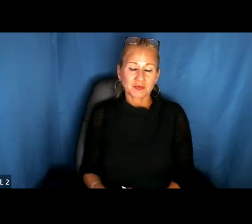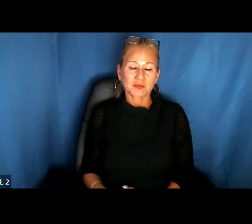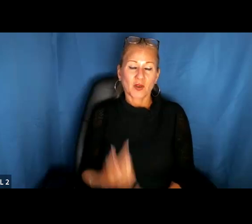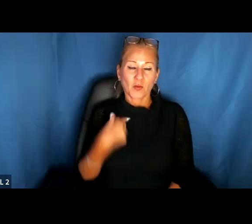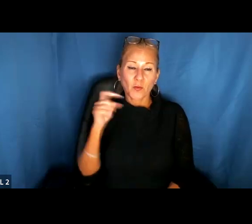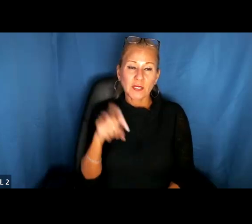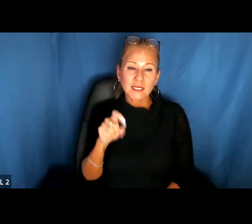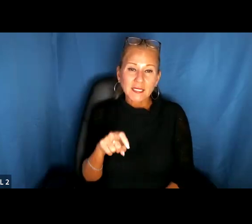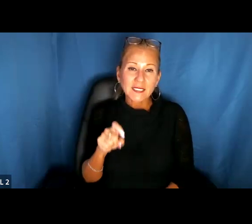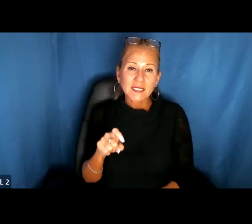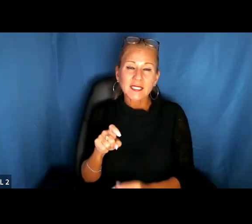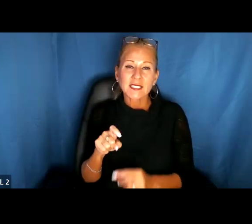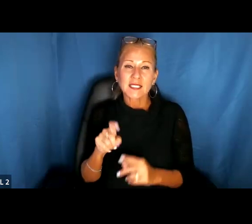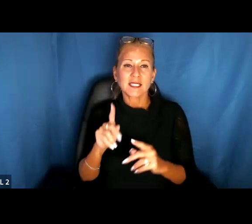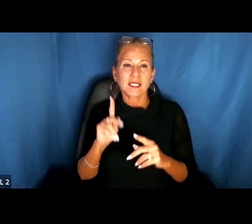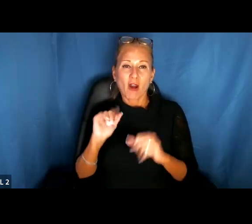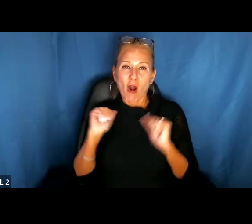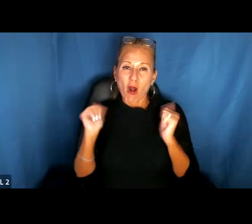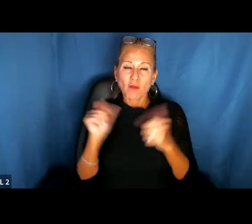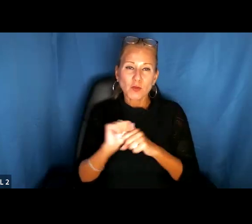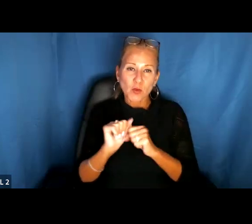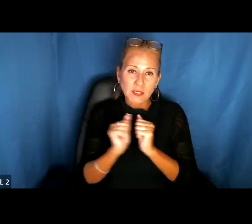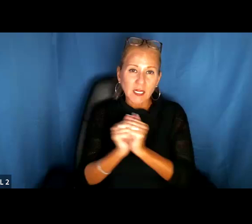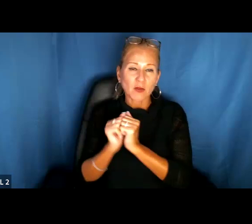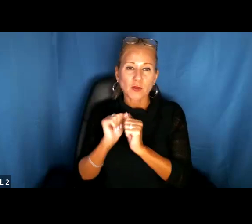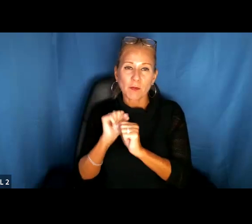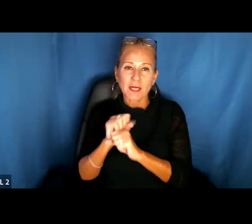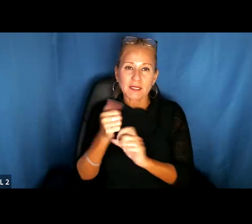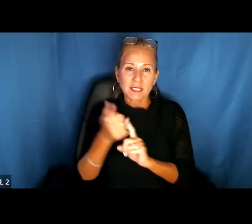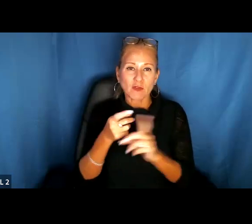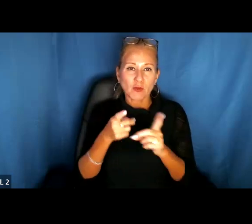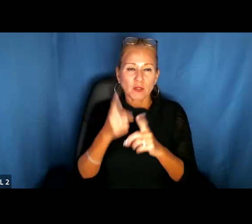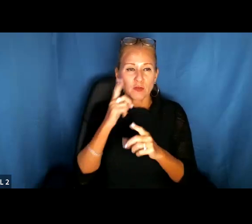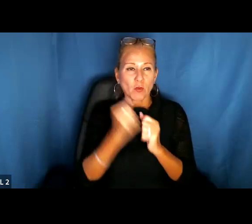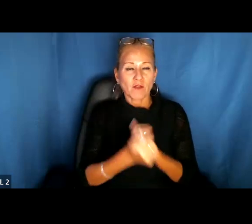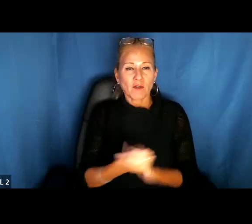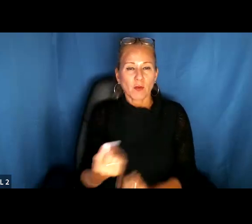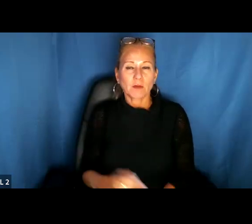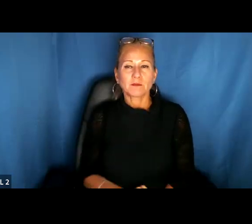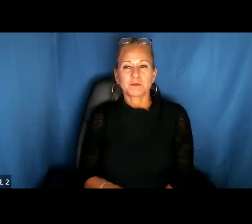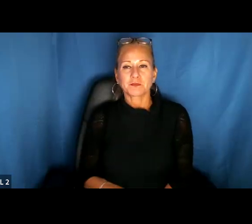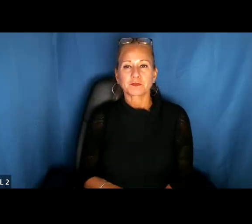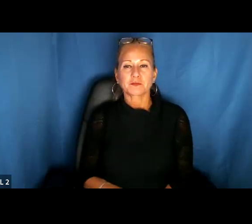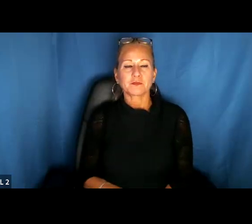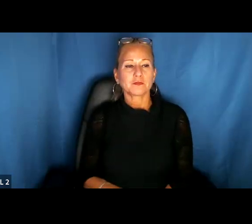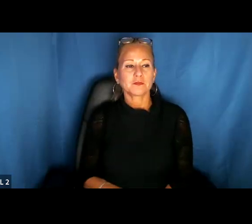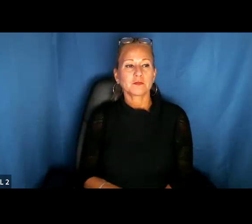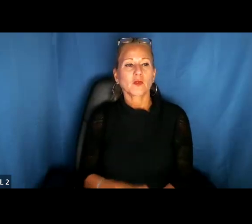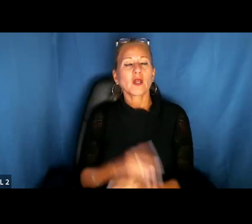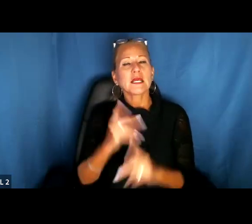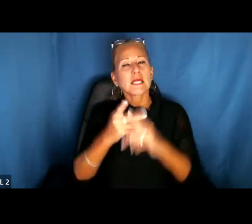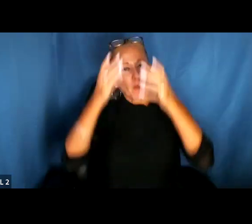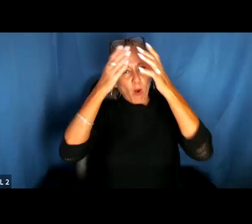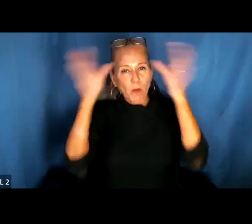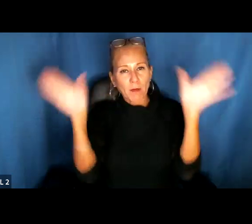need proponents that are working to make self-direction work for everyone. You want to keep an open mind